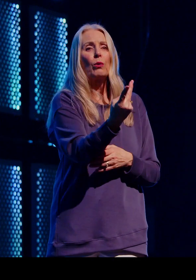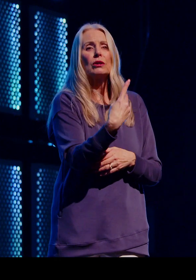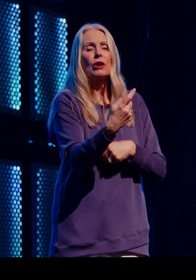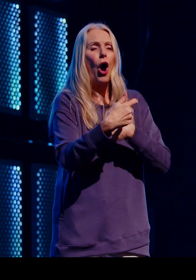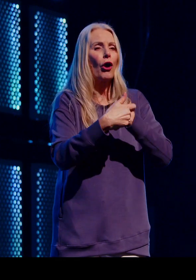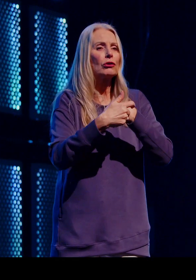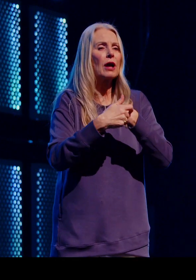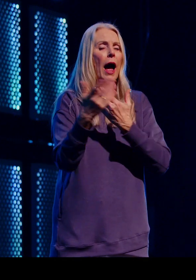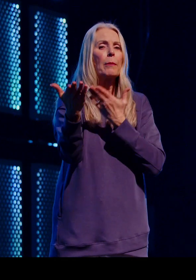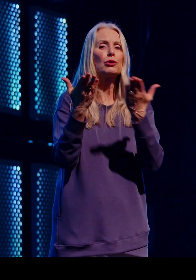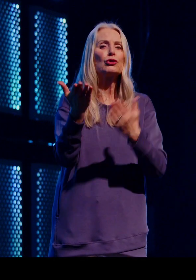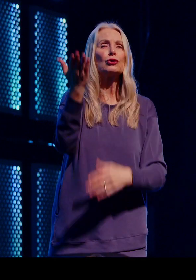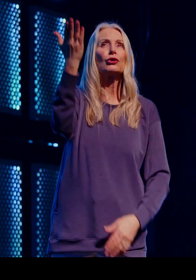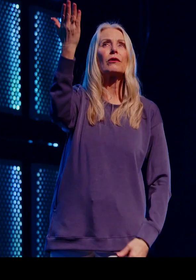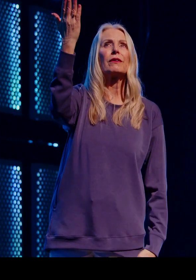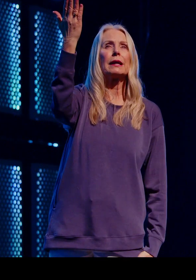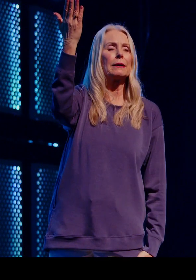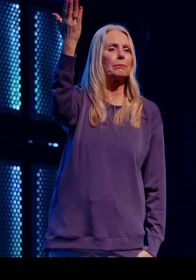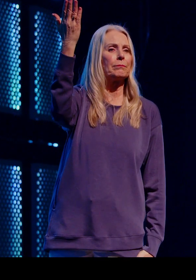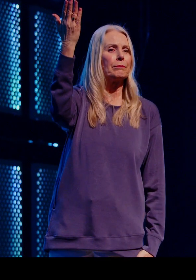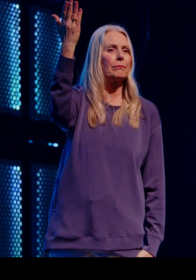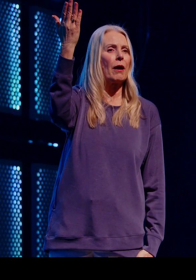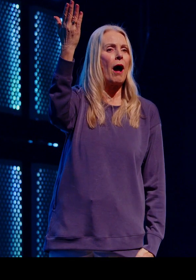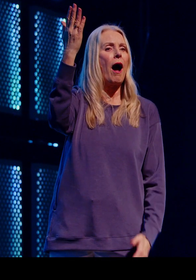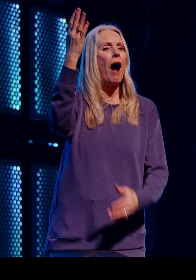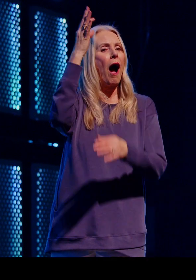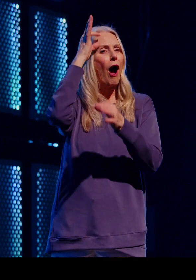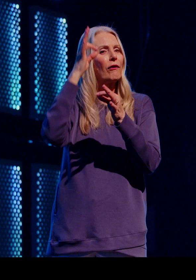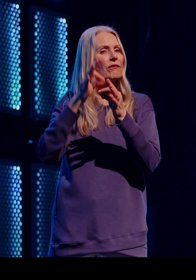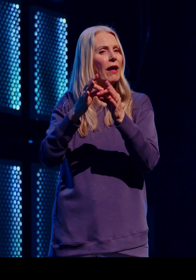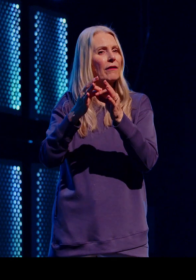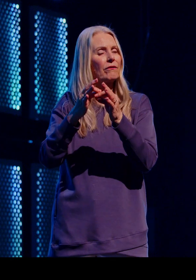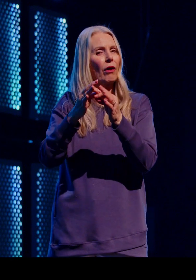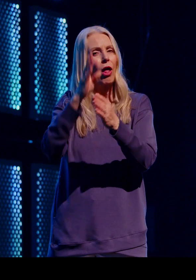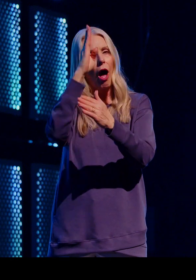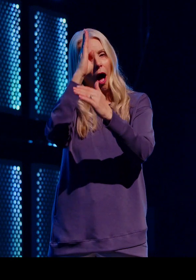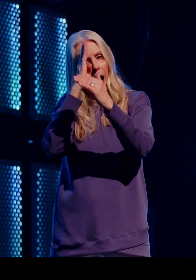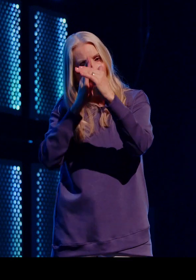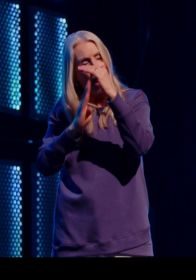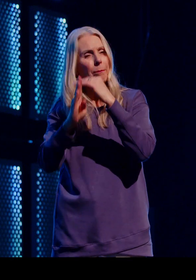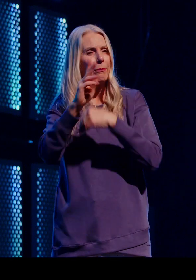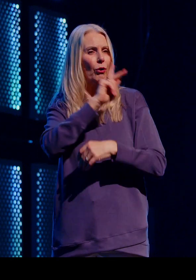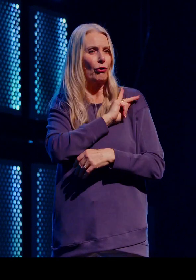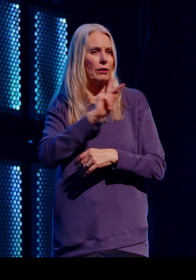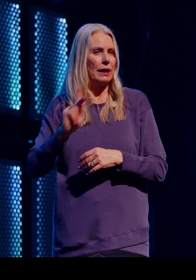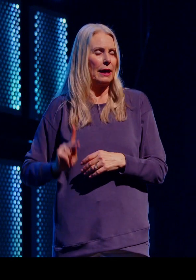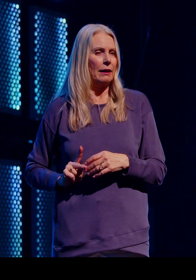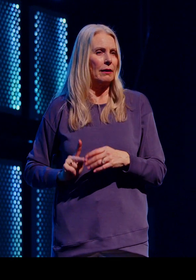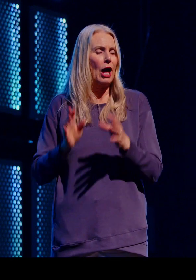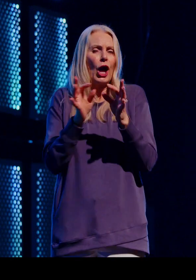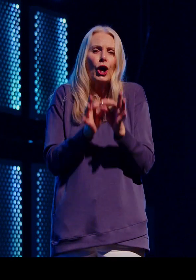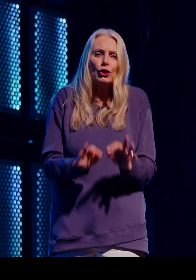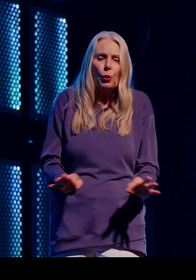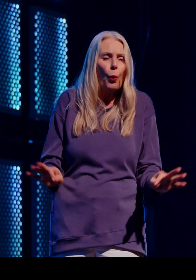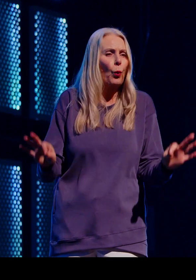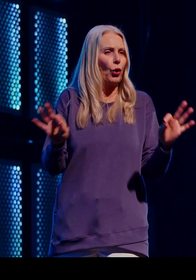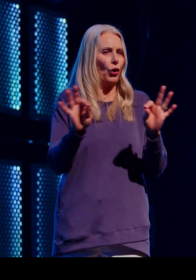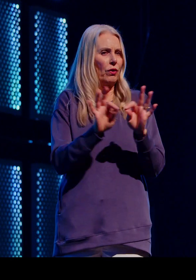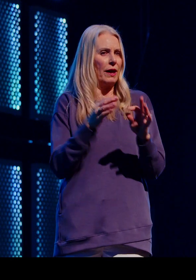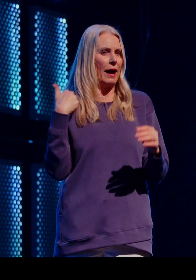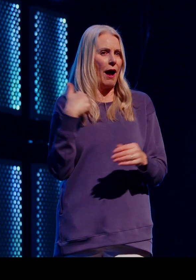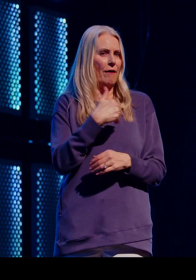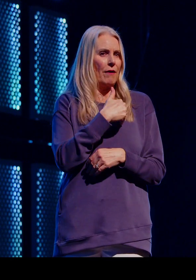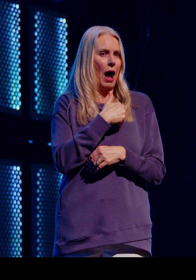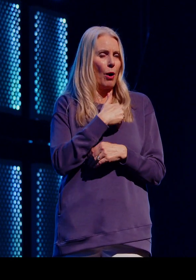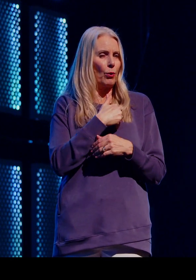He's a faithful, humble king who is worthy of our faithful, humble service. And now it's our time to serve